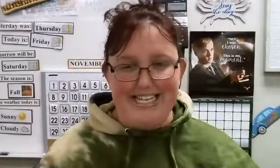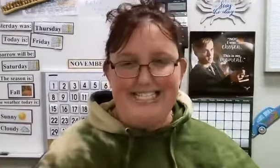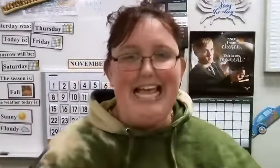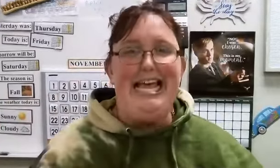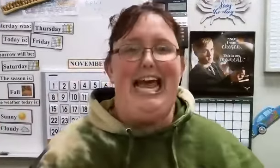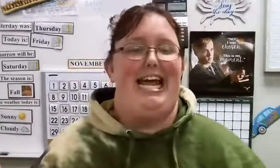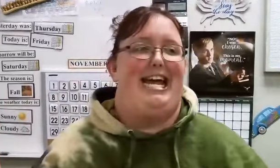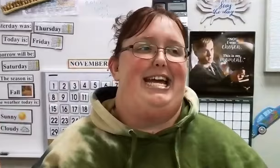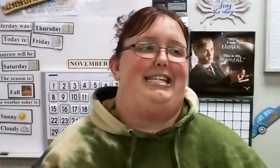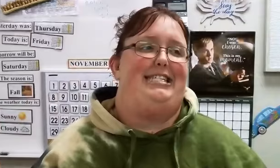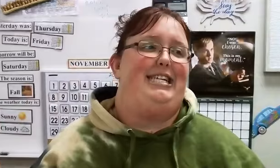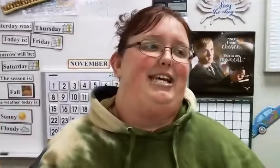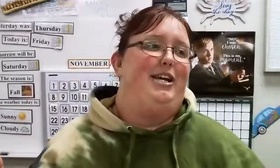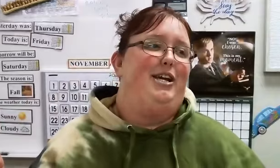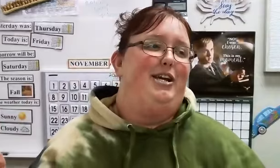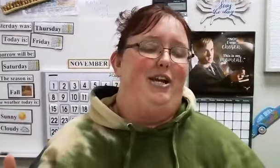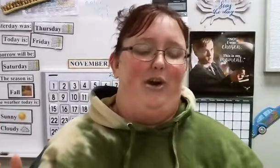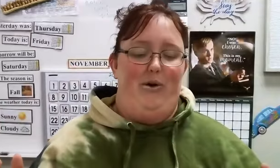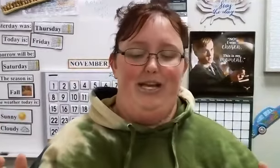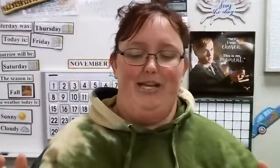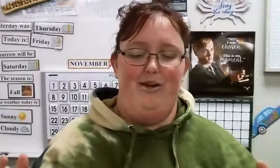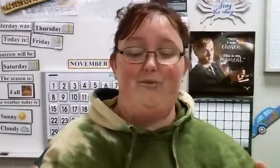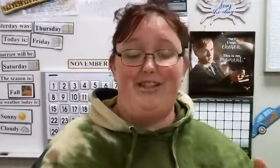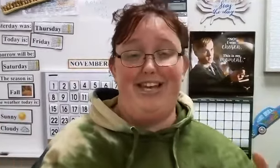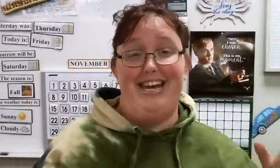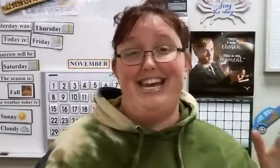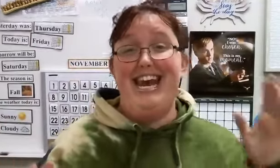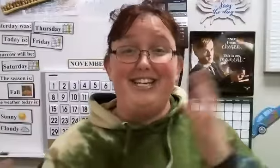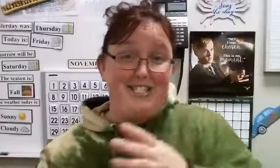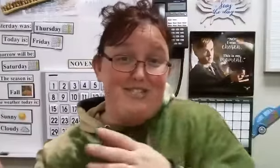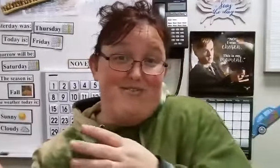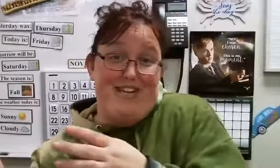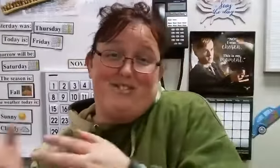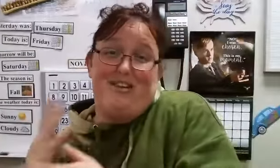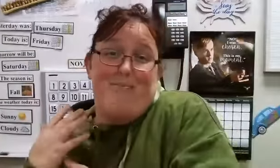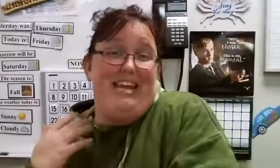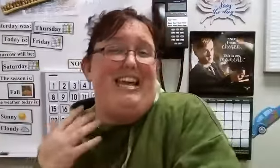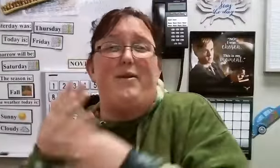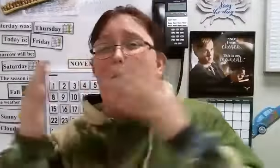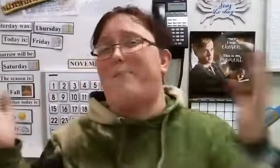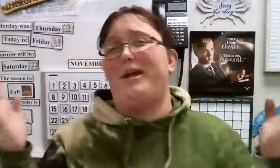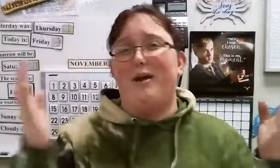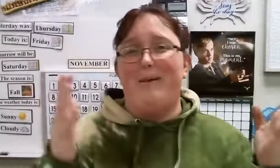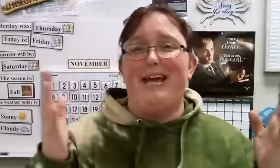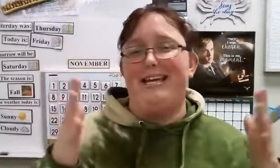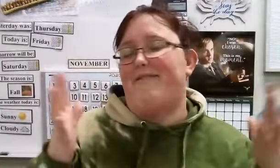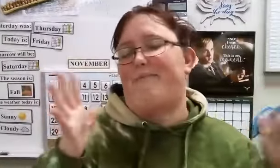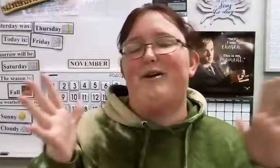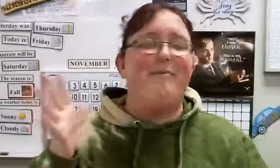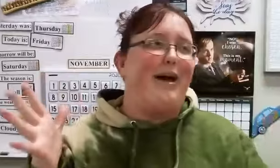memories, and you know, hopefully next year's feast will be even bigger, even bigger and